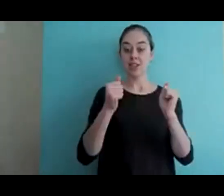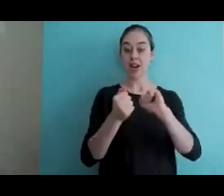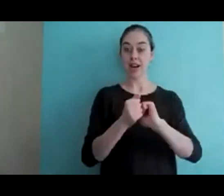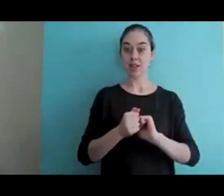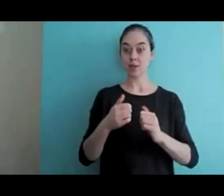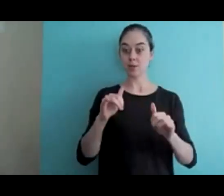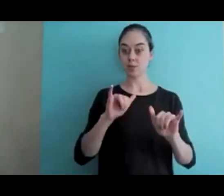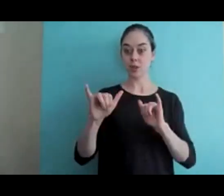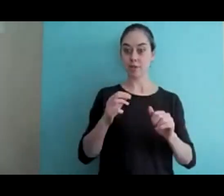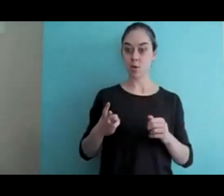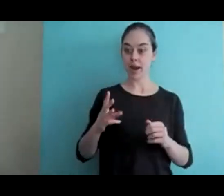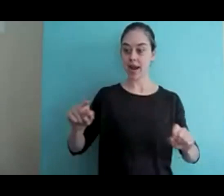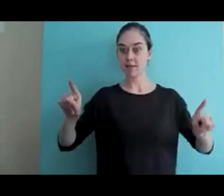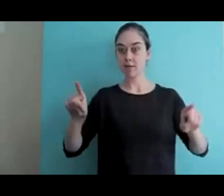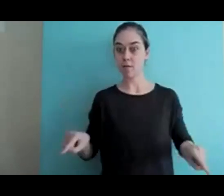want.